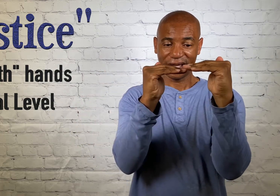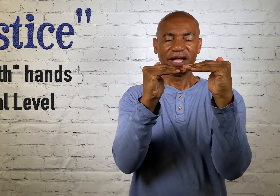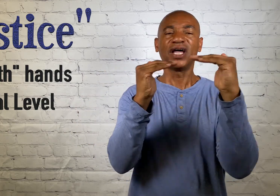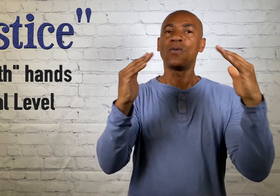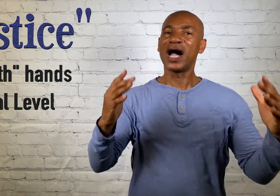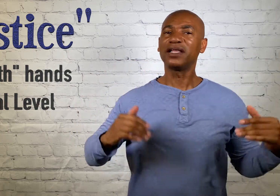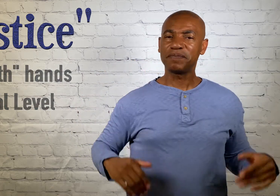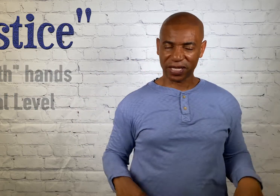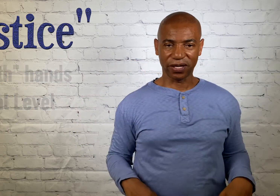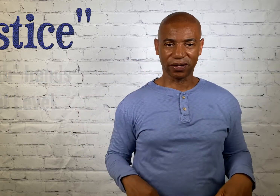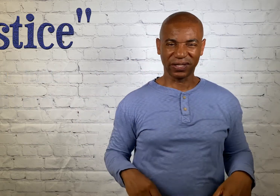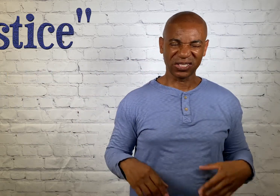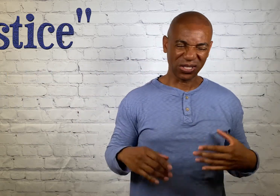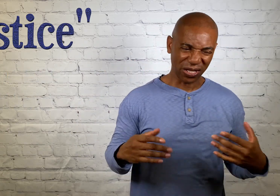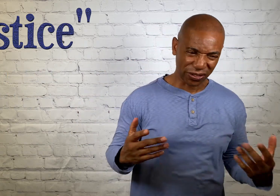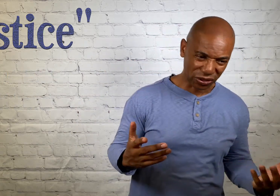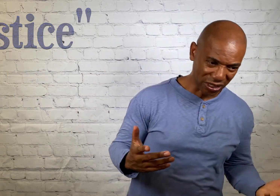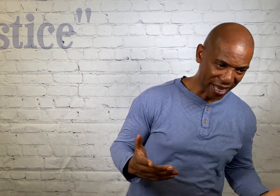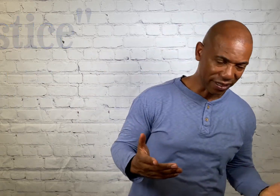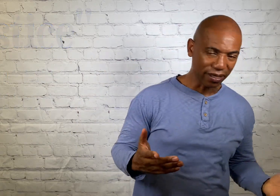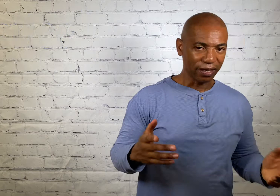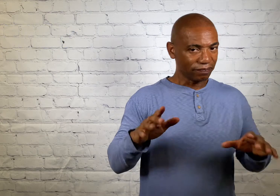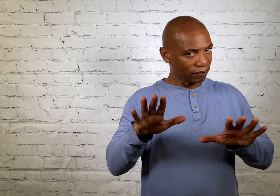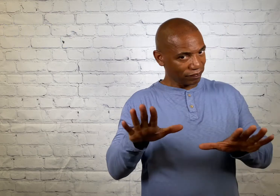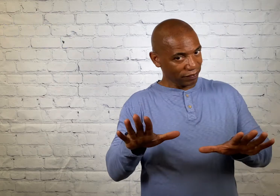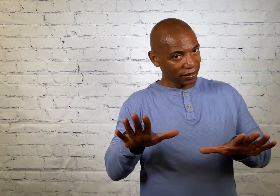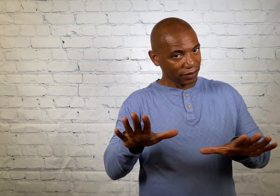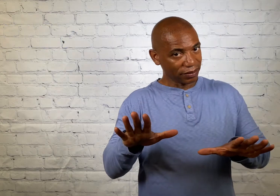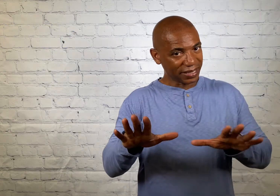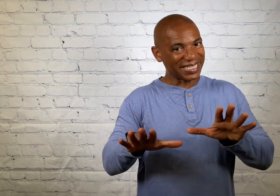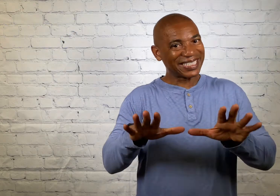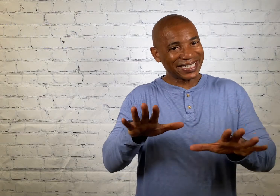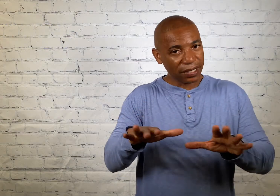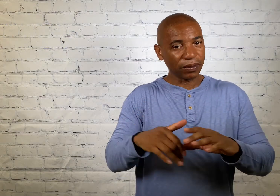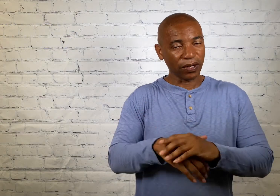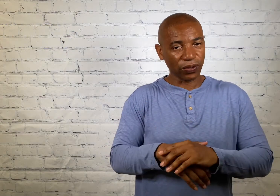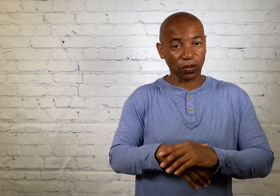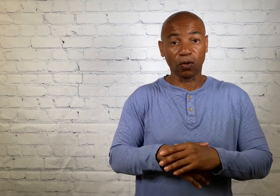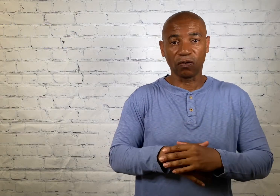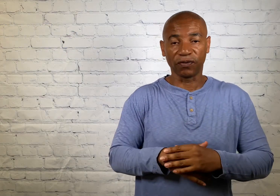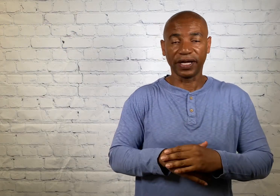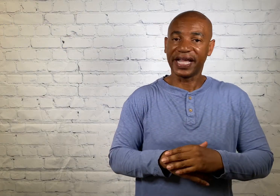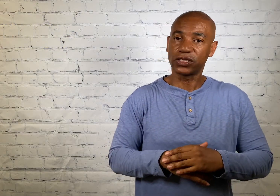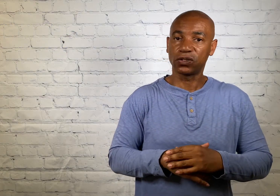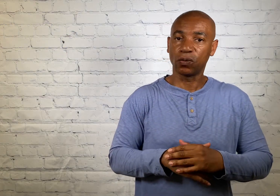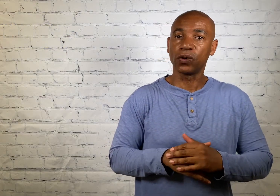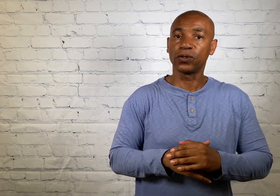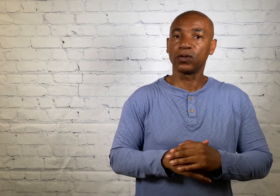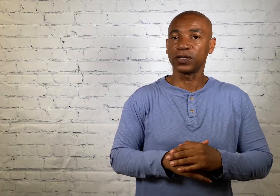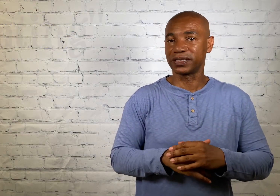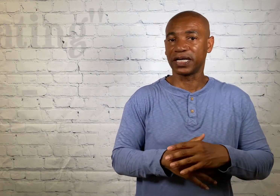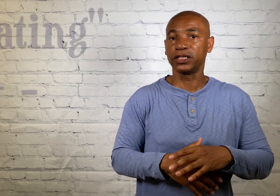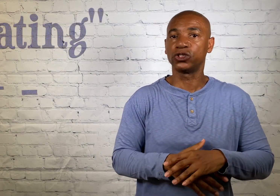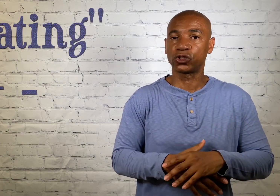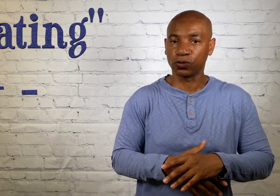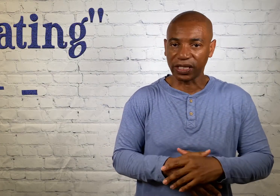Now, while I'm here, there's another sign that's similar I want to go over, and that's the word or the sign treating,